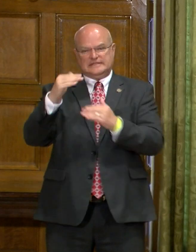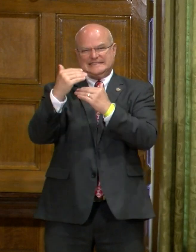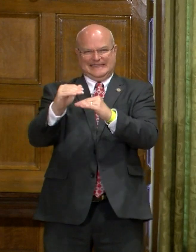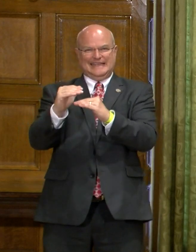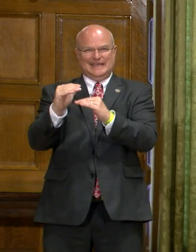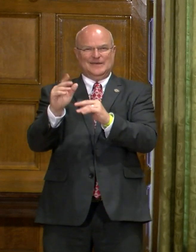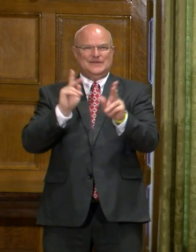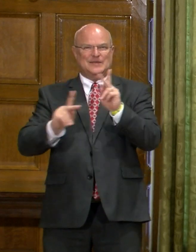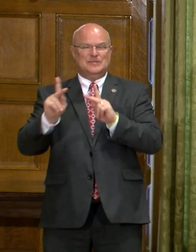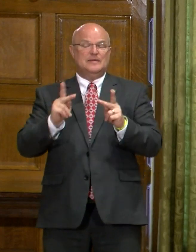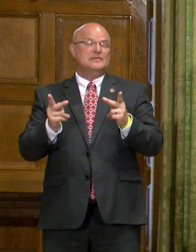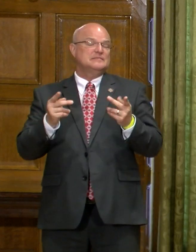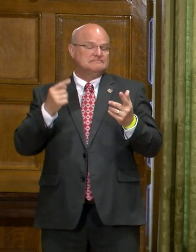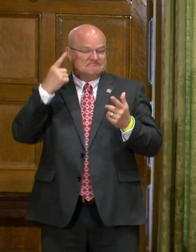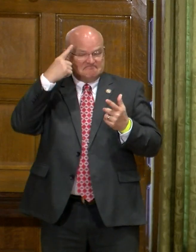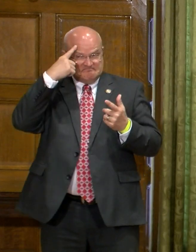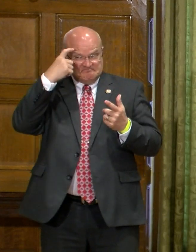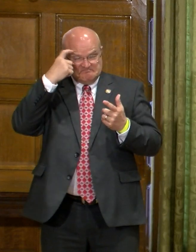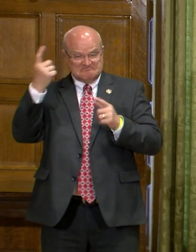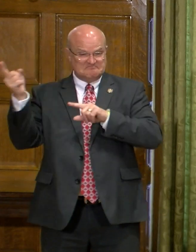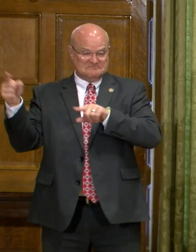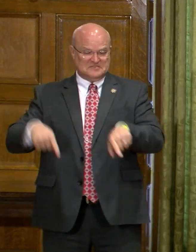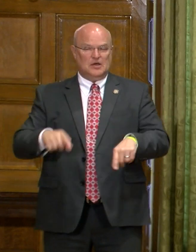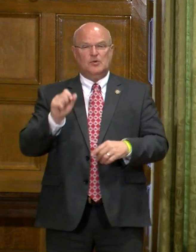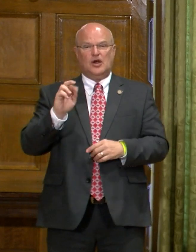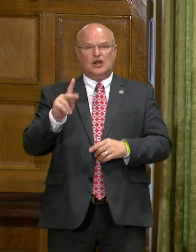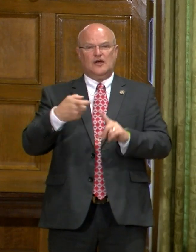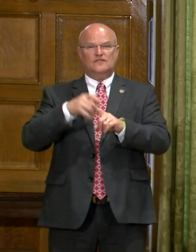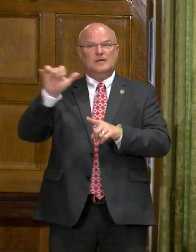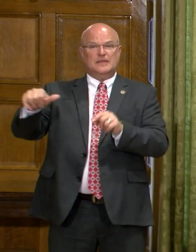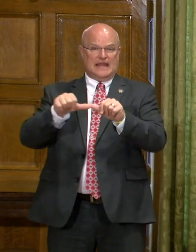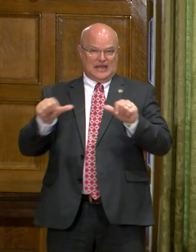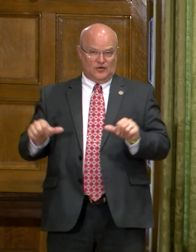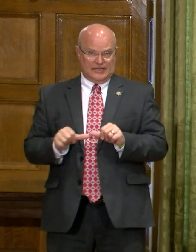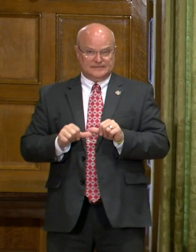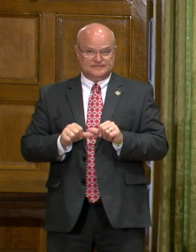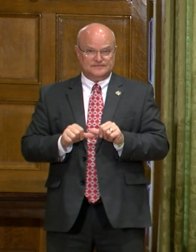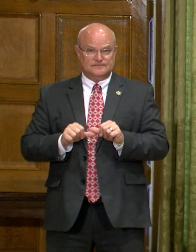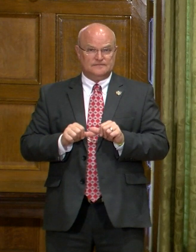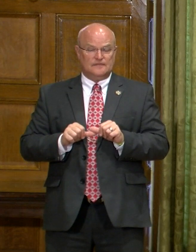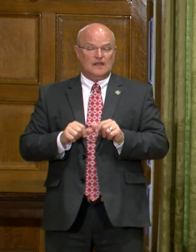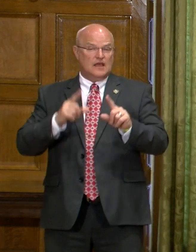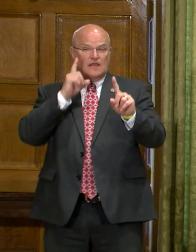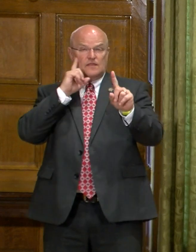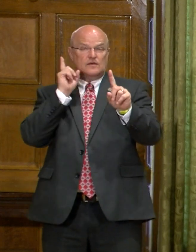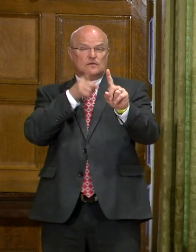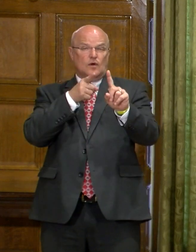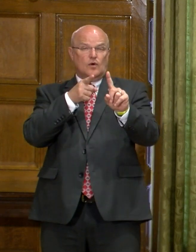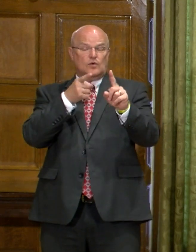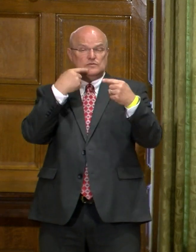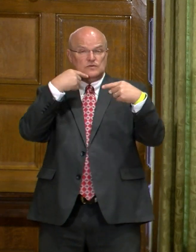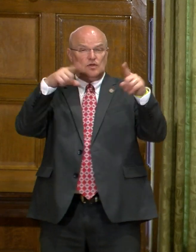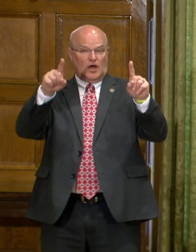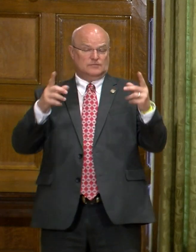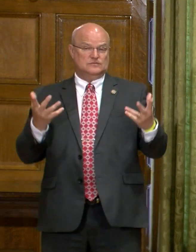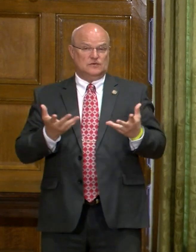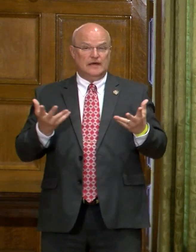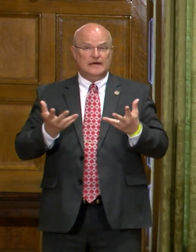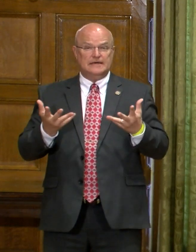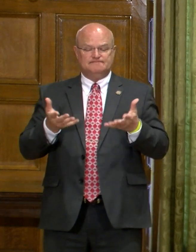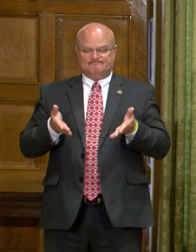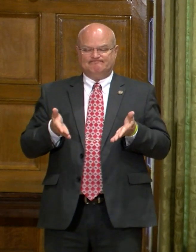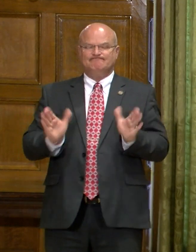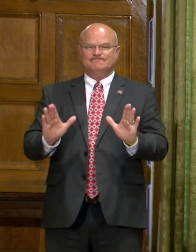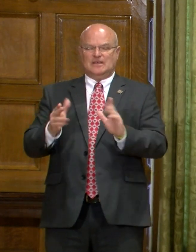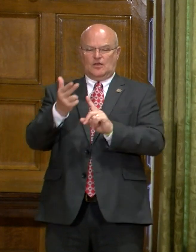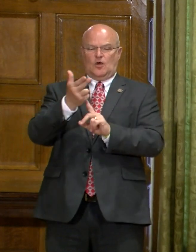limit those that might be expecting to come in here from that area. The objective that we're trying to accomplish is to